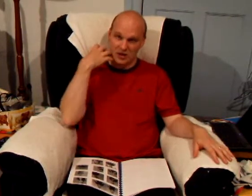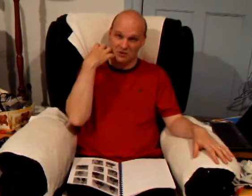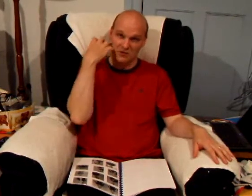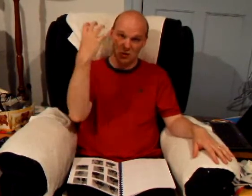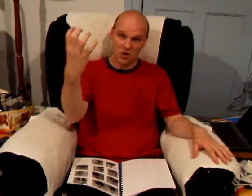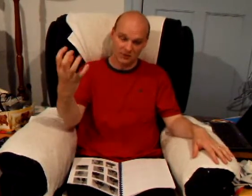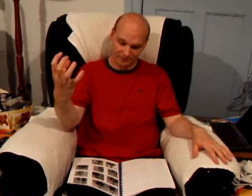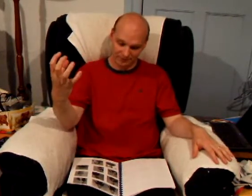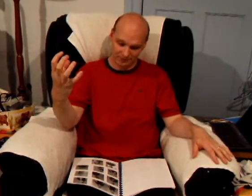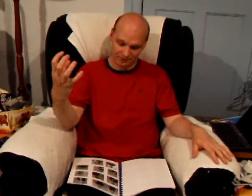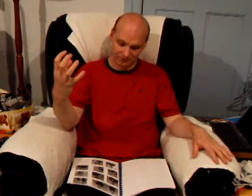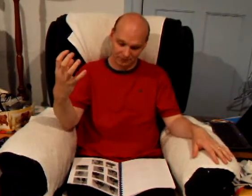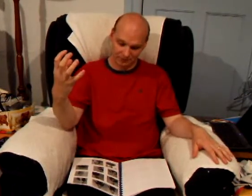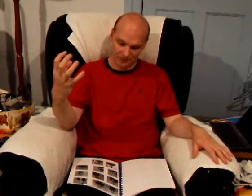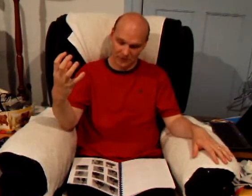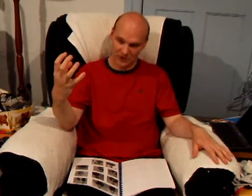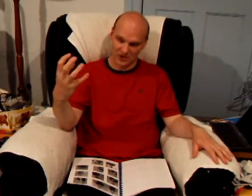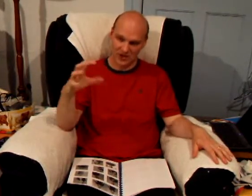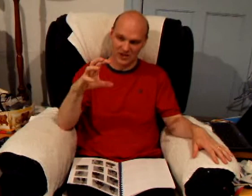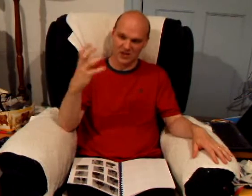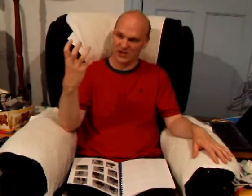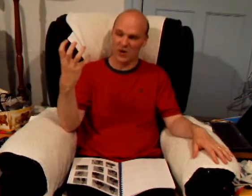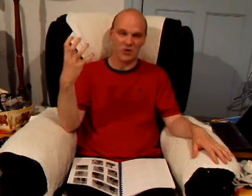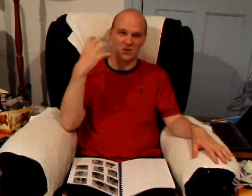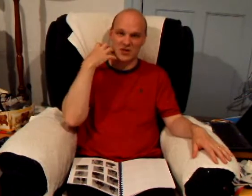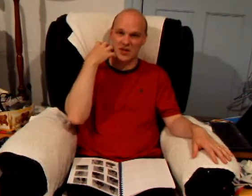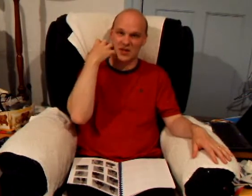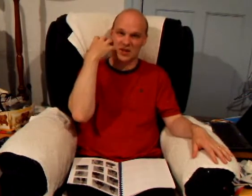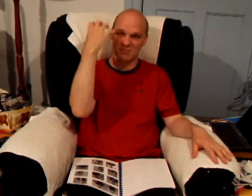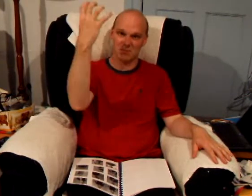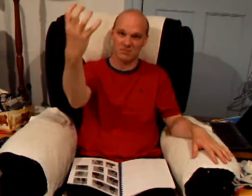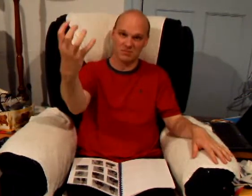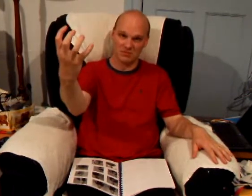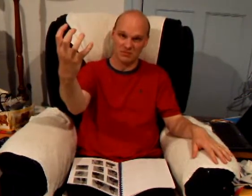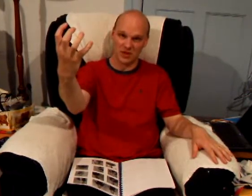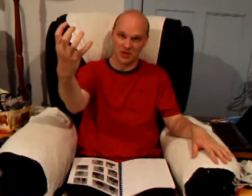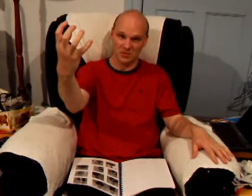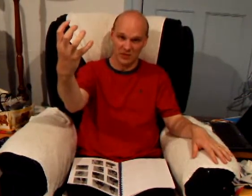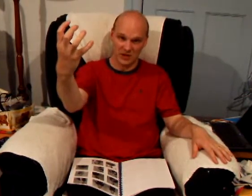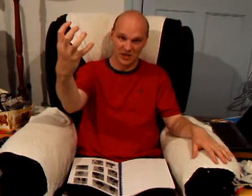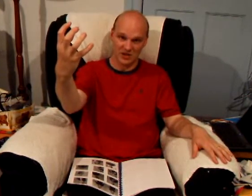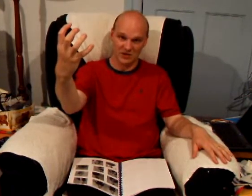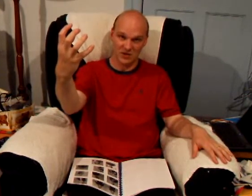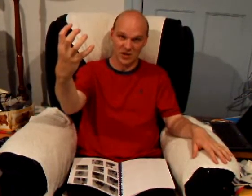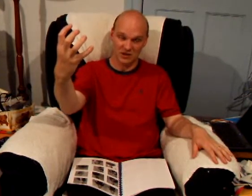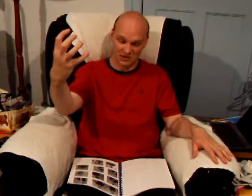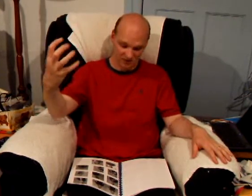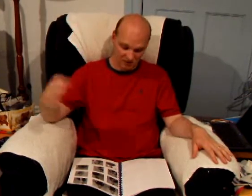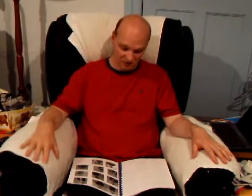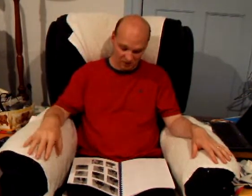In the future. So that's like you're holding onto something and, I don't know, moving it into the future.